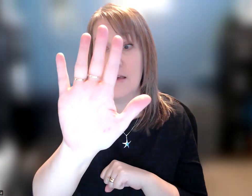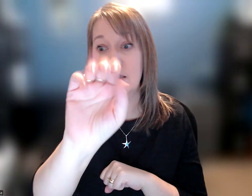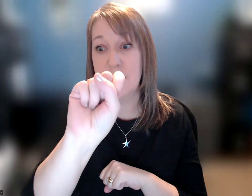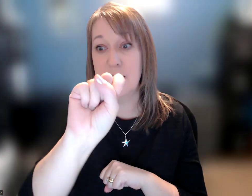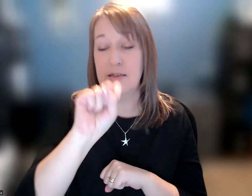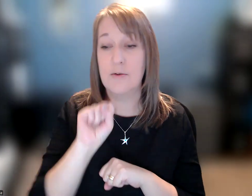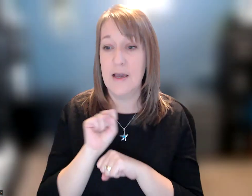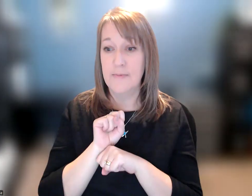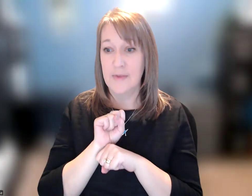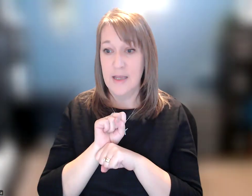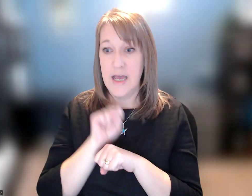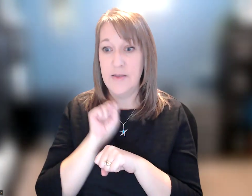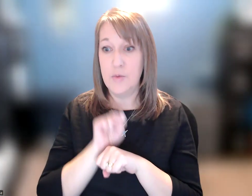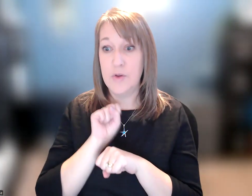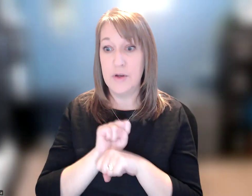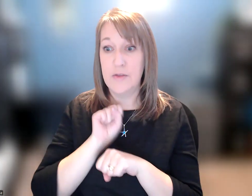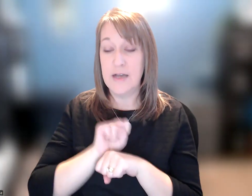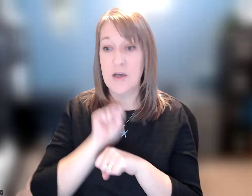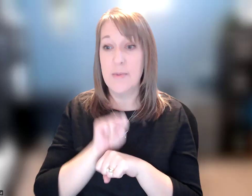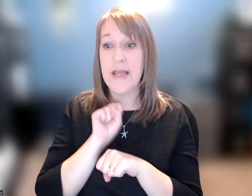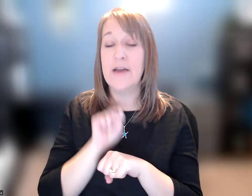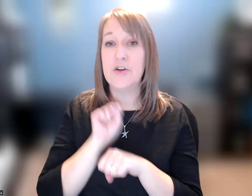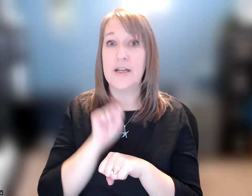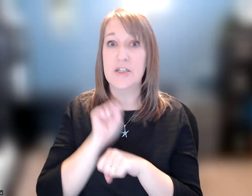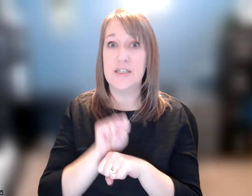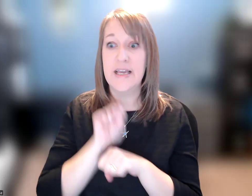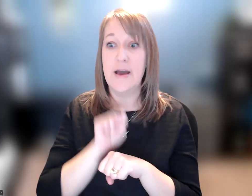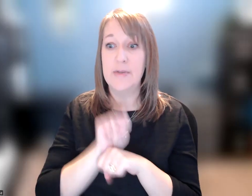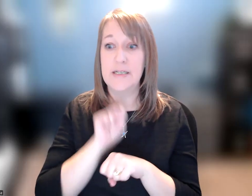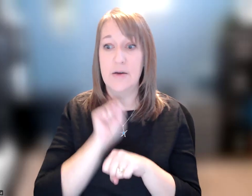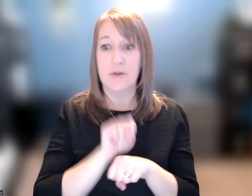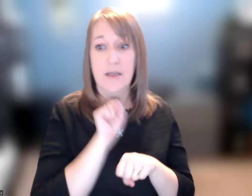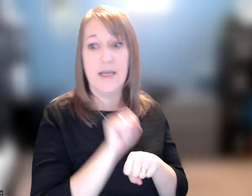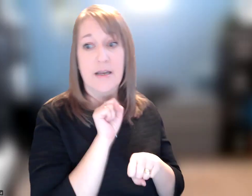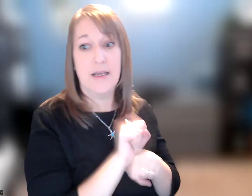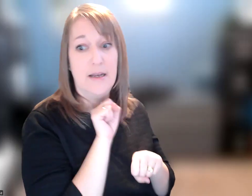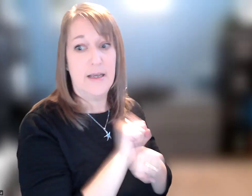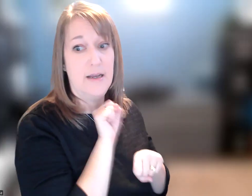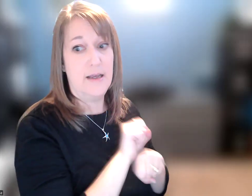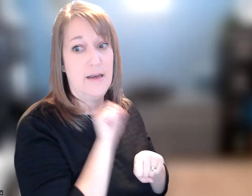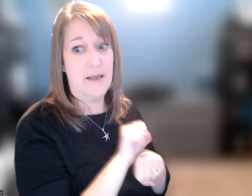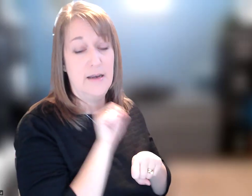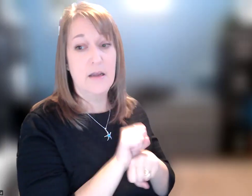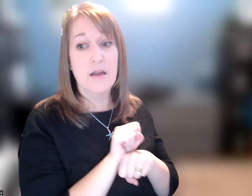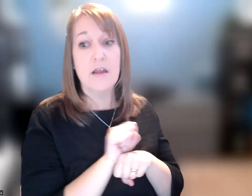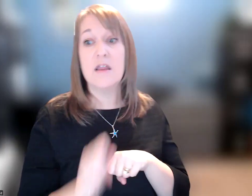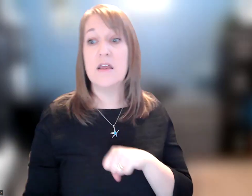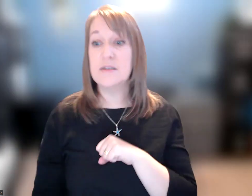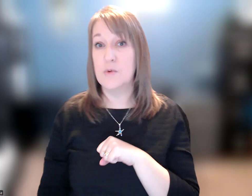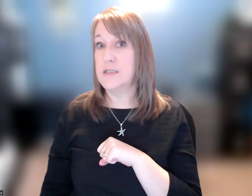see it, okay? And then with your that dominant hand, you're going to just hit up and down. Hit, hit, hit, hit, hit. This one doesn't